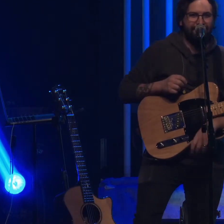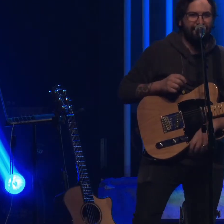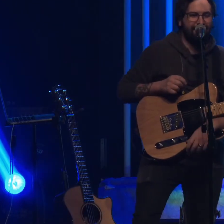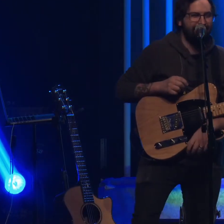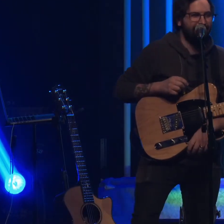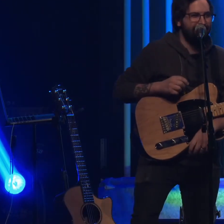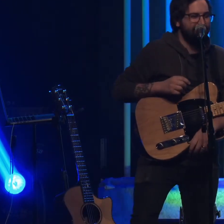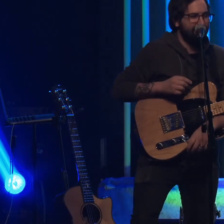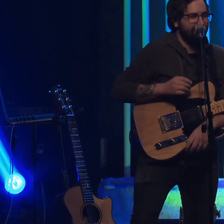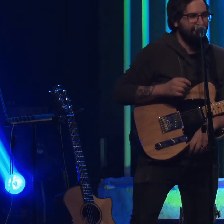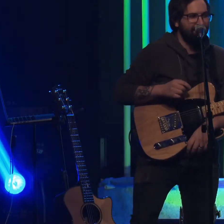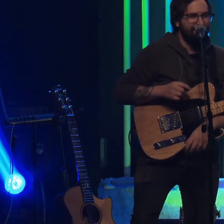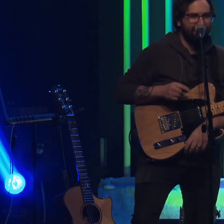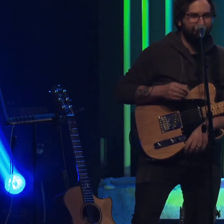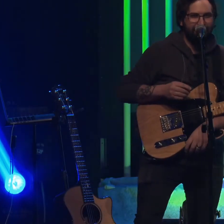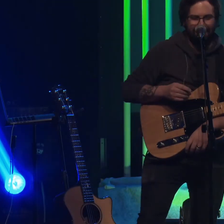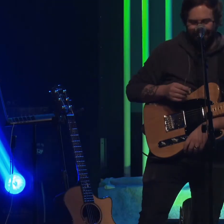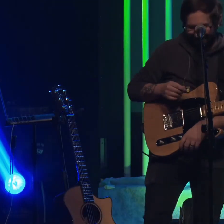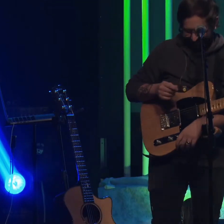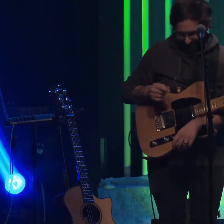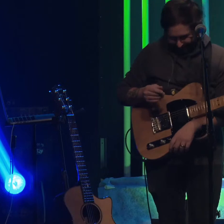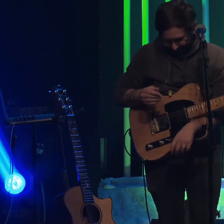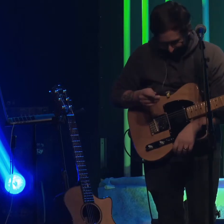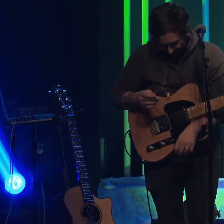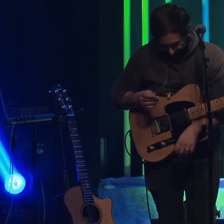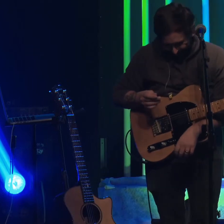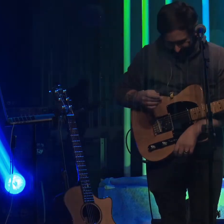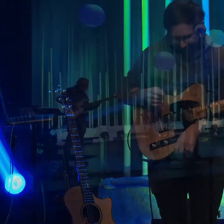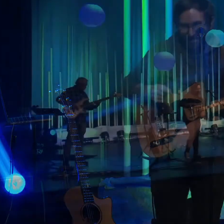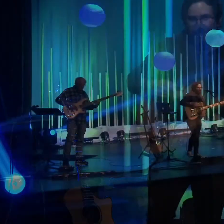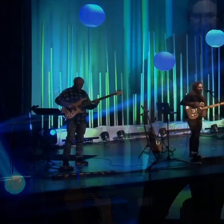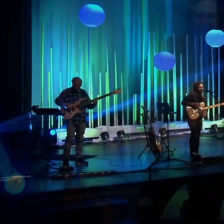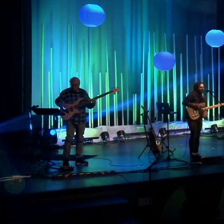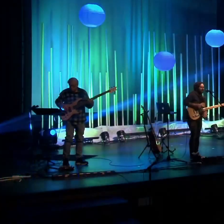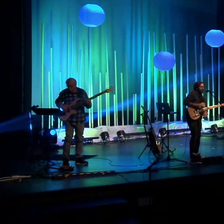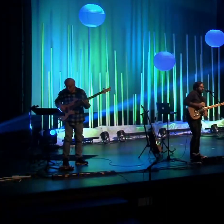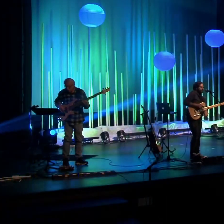you to stand and spend some time singing with us.